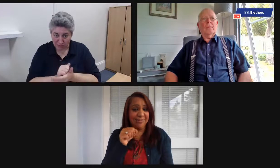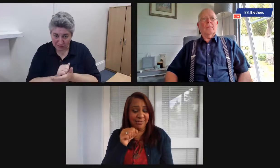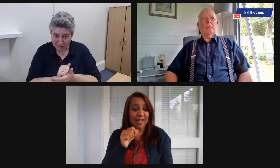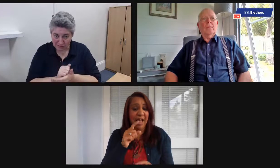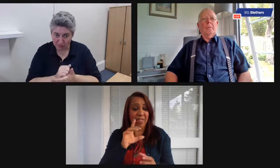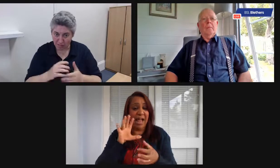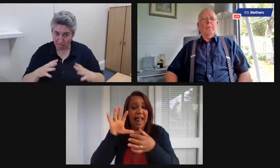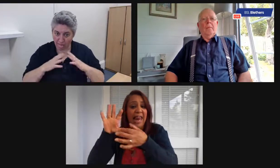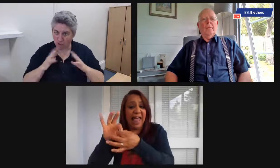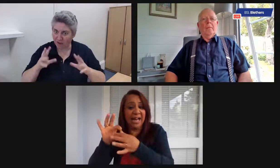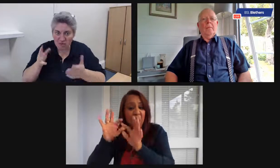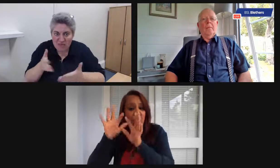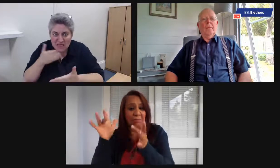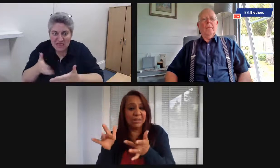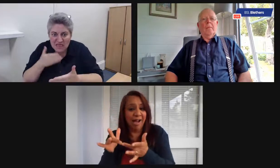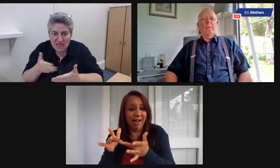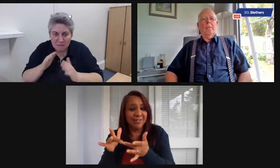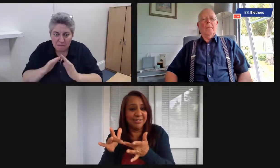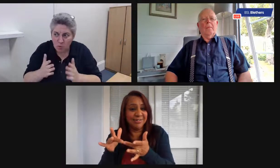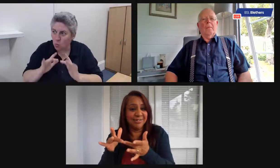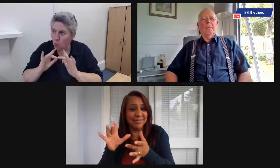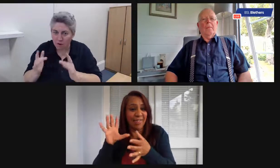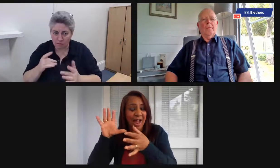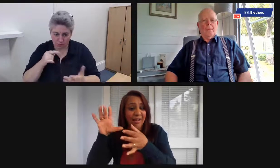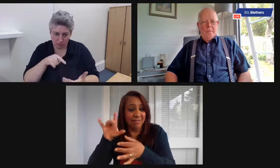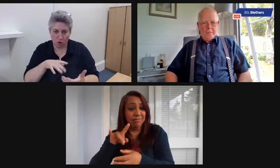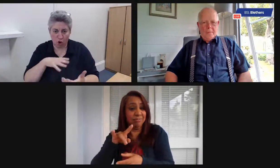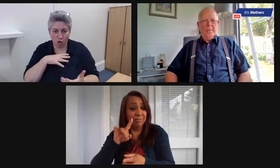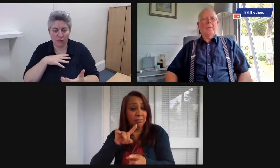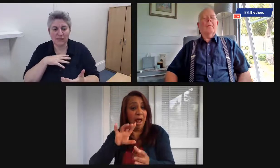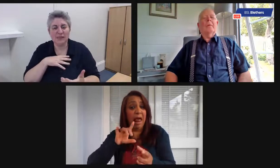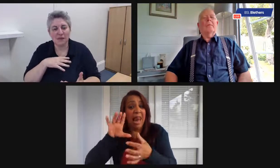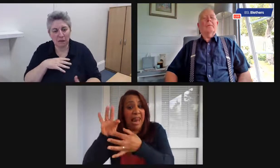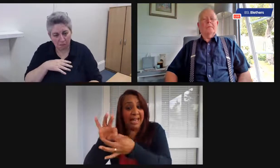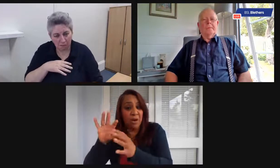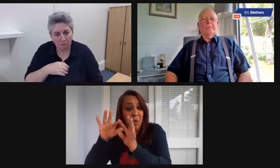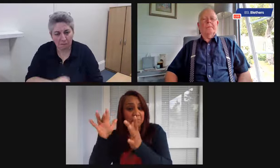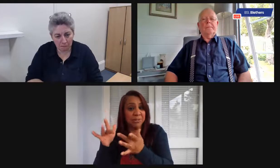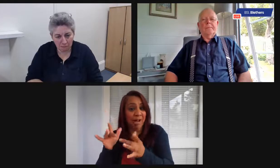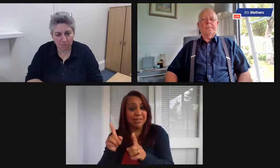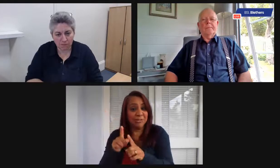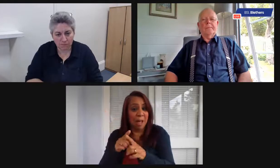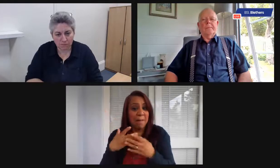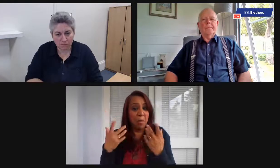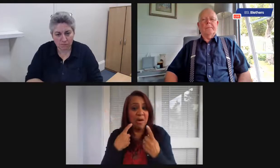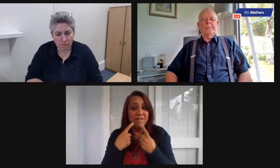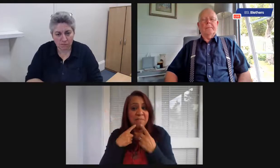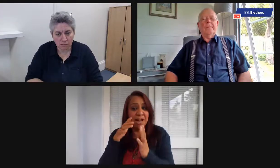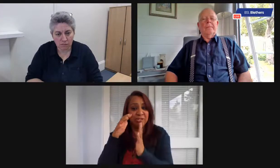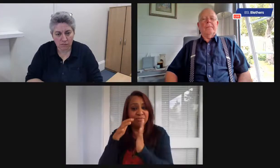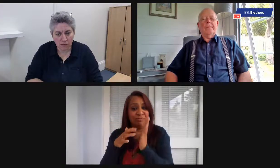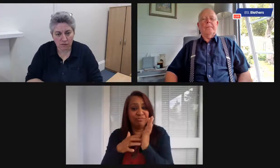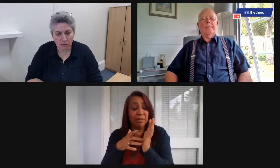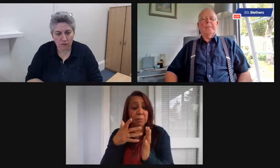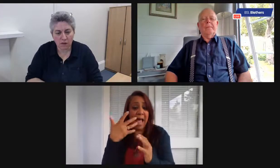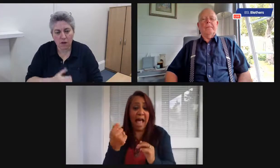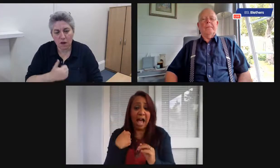automatically tell you the name of the plant or flower. yeah, because it's linked to a website. Yeah, yeah. It automatically links to a Ah, website with